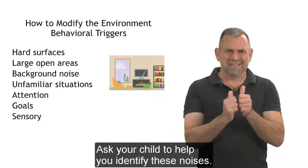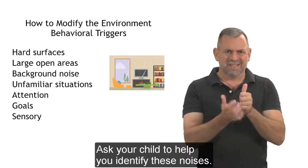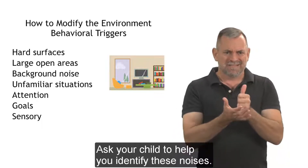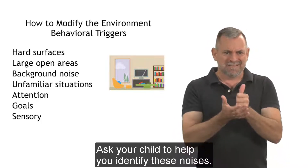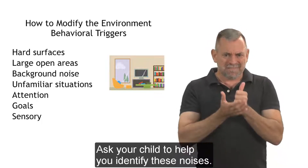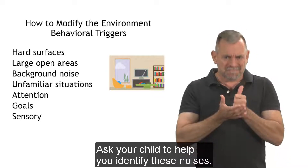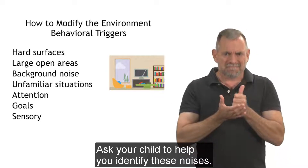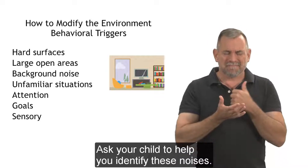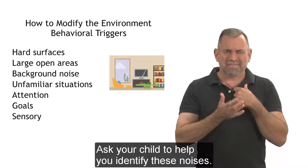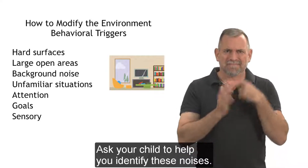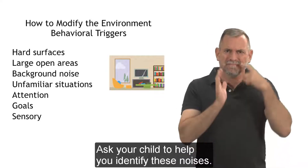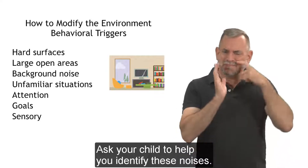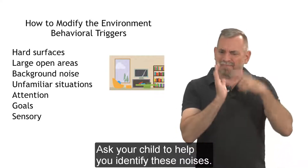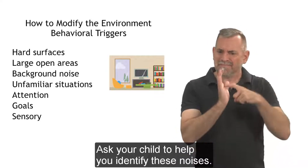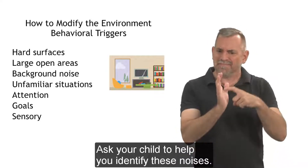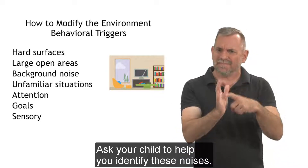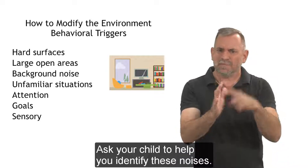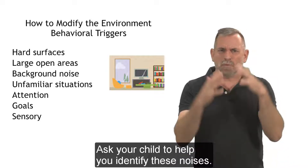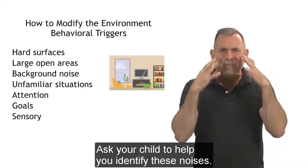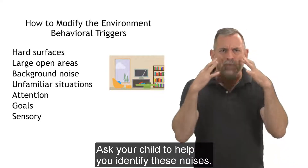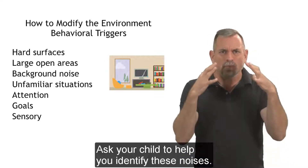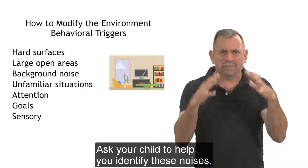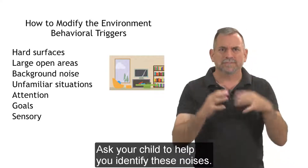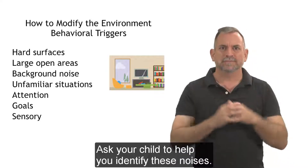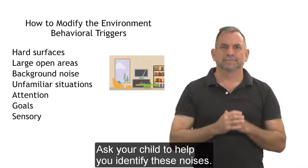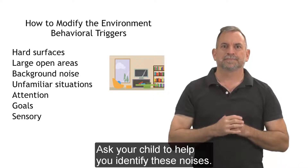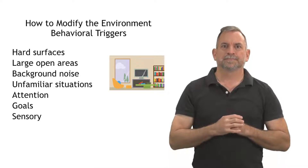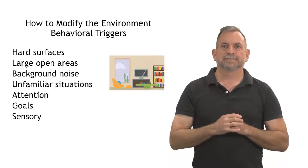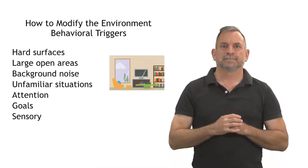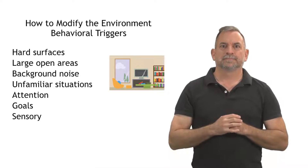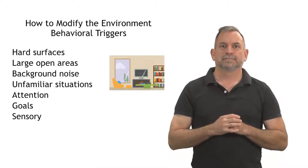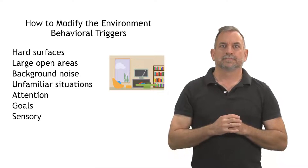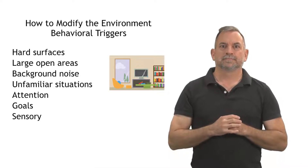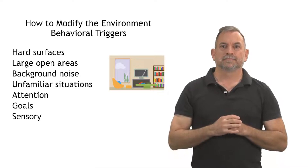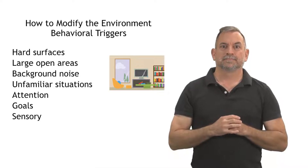Ask your child to help you identify these noises.